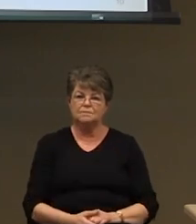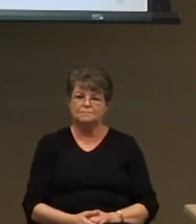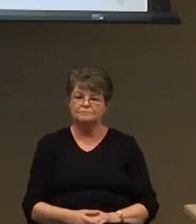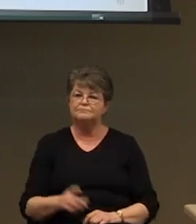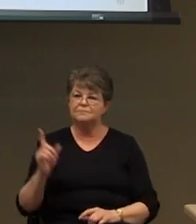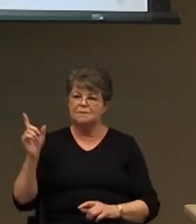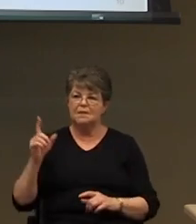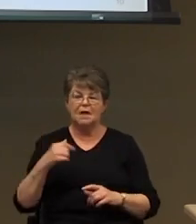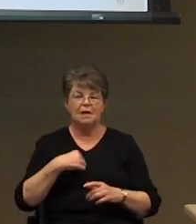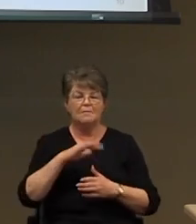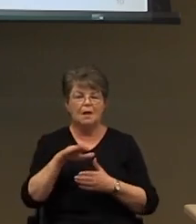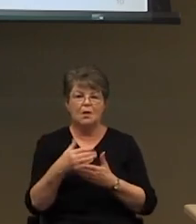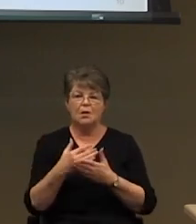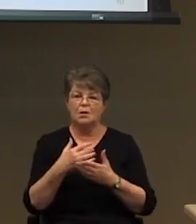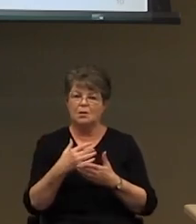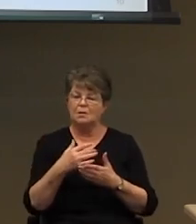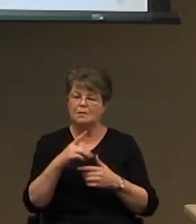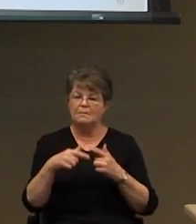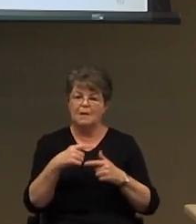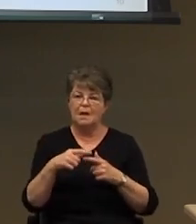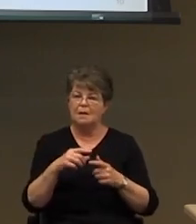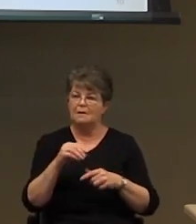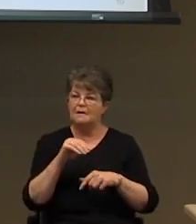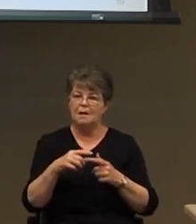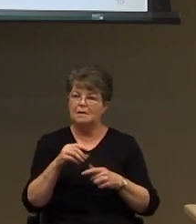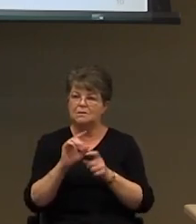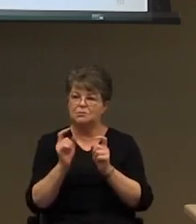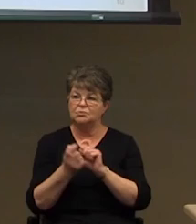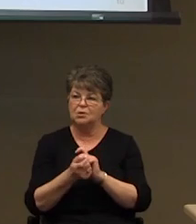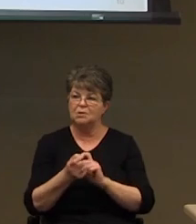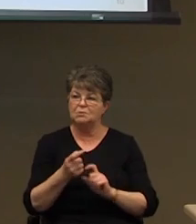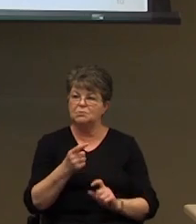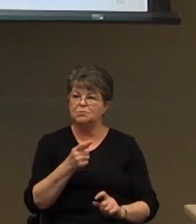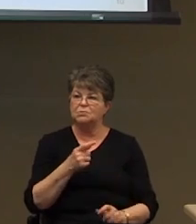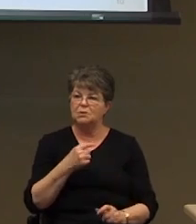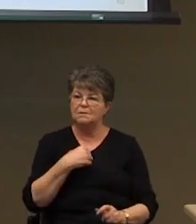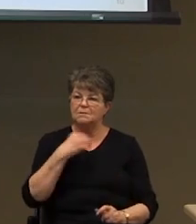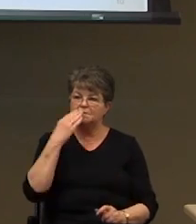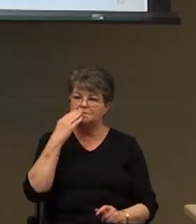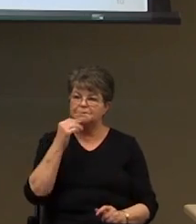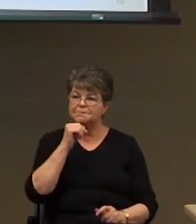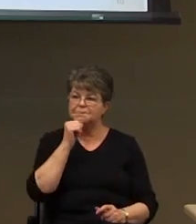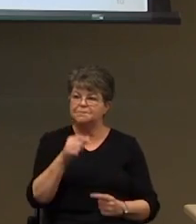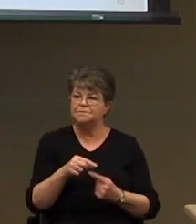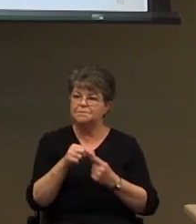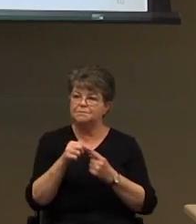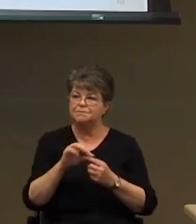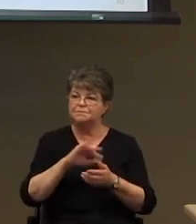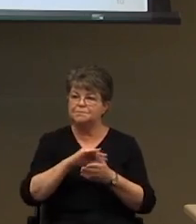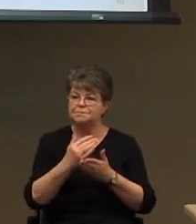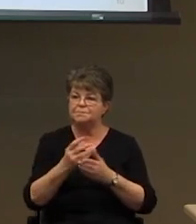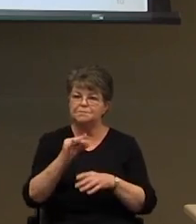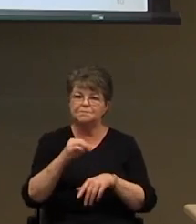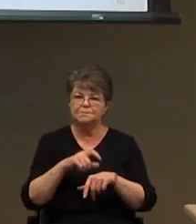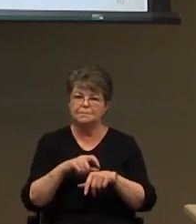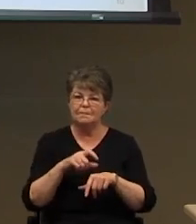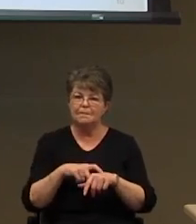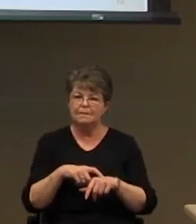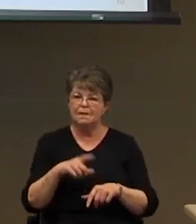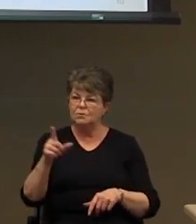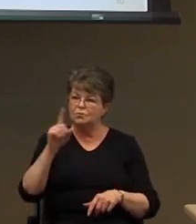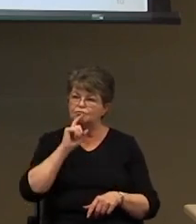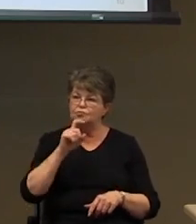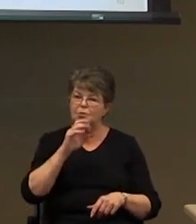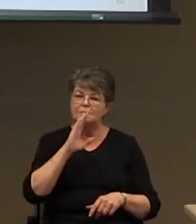I'm all about affecting change, by the way. You're talking about, I know there's not a certain amount of time, but it's... You should have